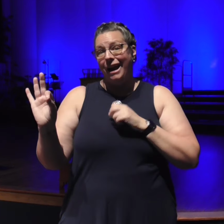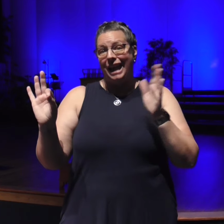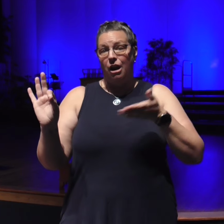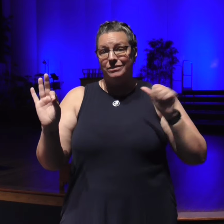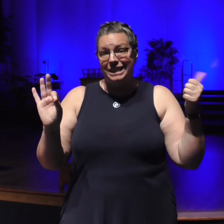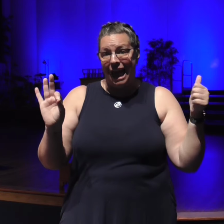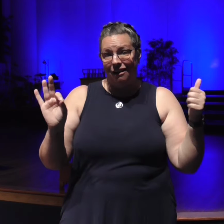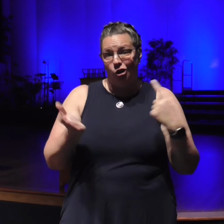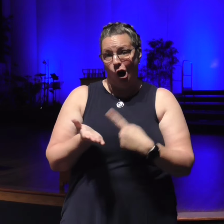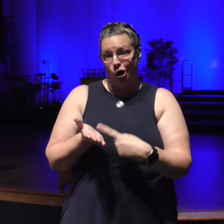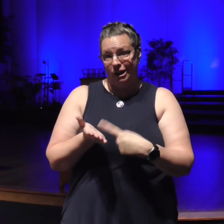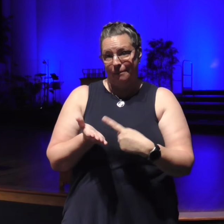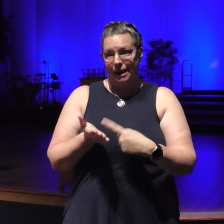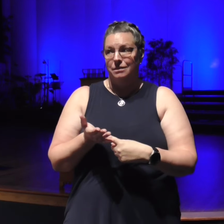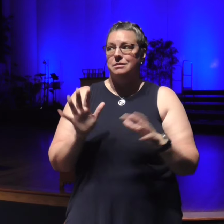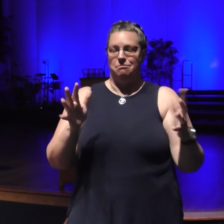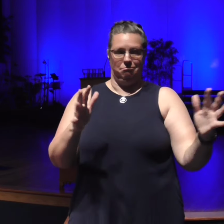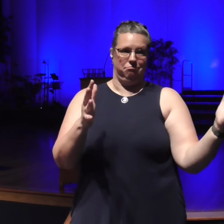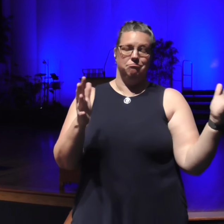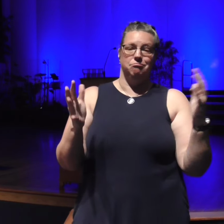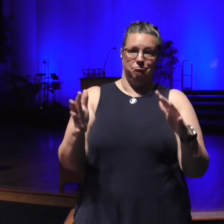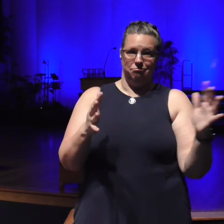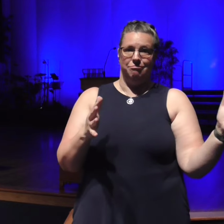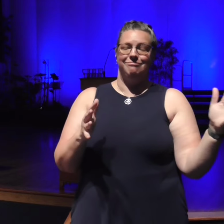I share that with you because